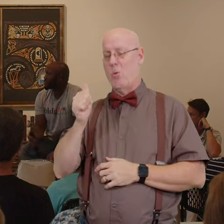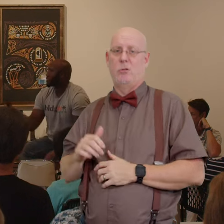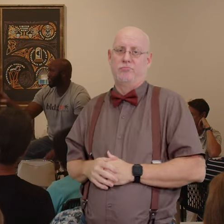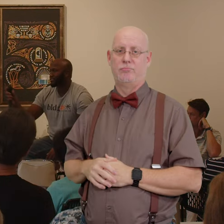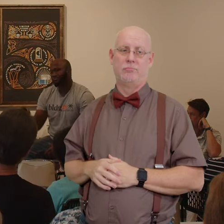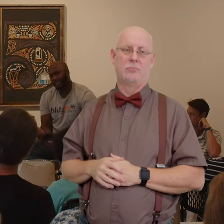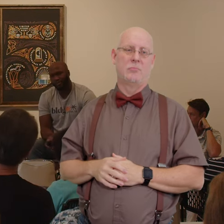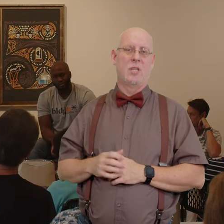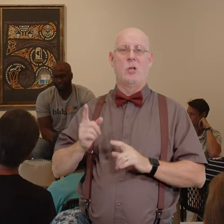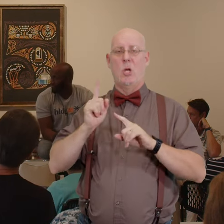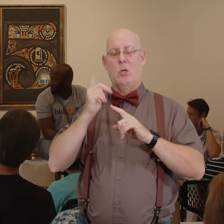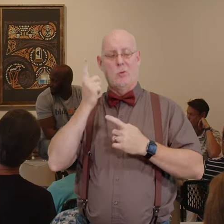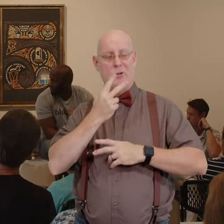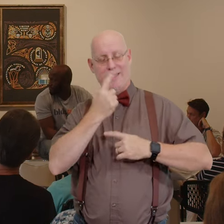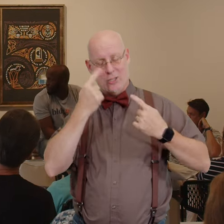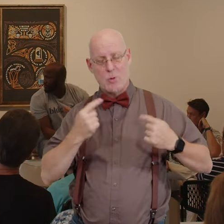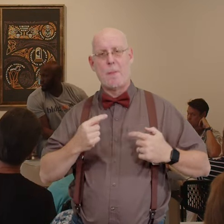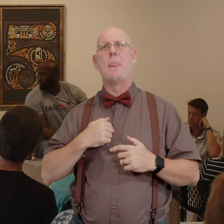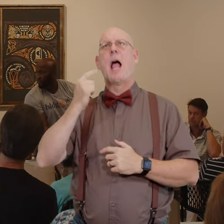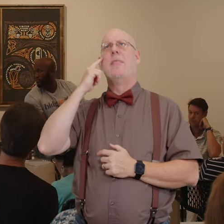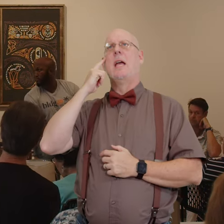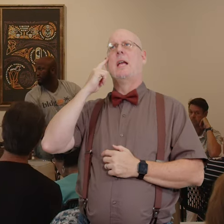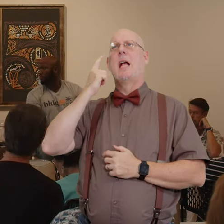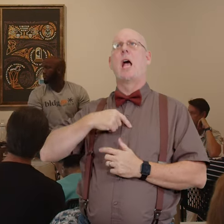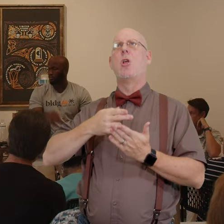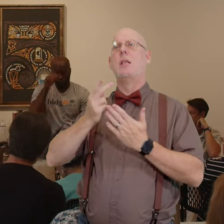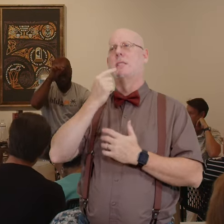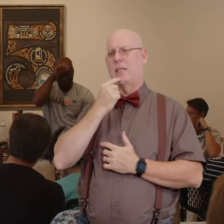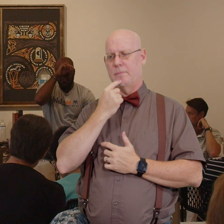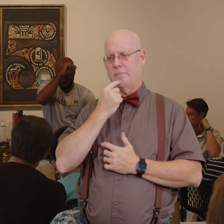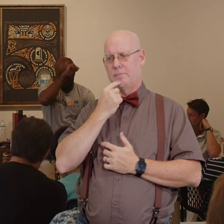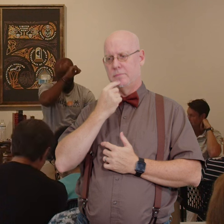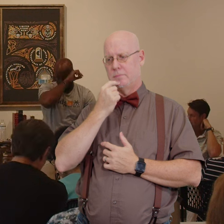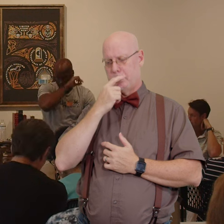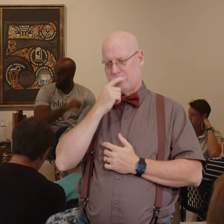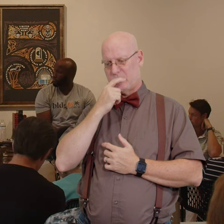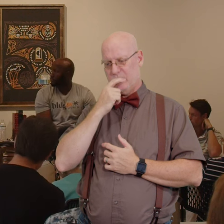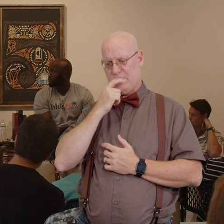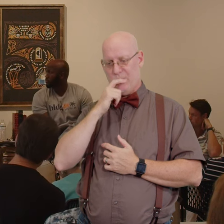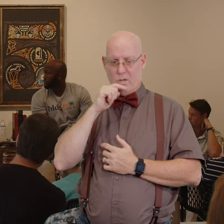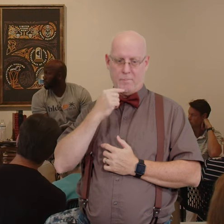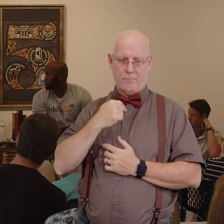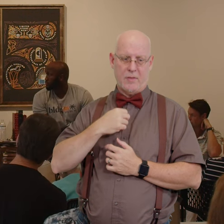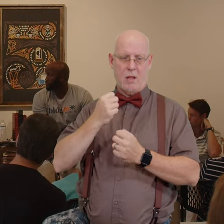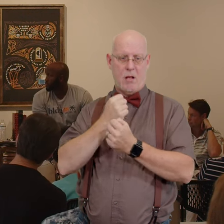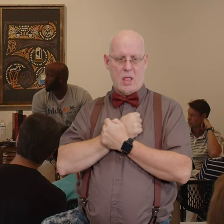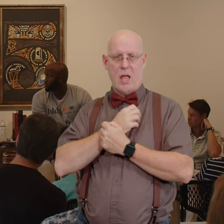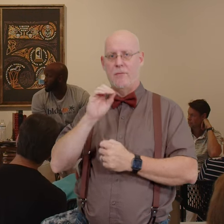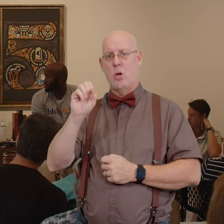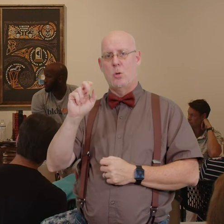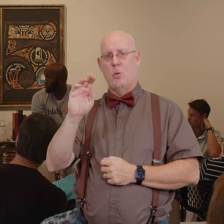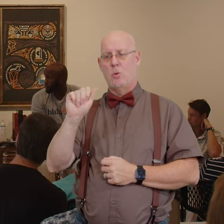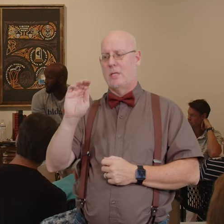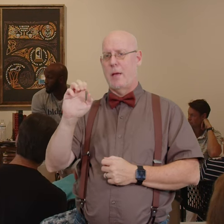wouldn't. Yeah. So, but we're different there. I mean, I think that I could honestly say that I think I can say, like, I loved